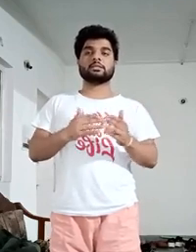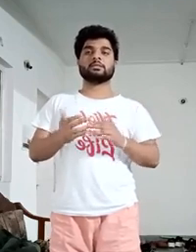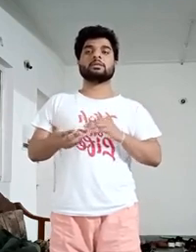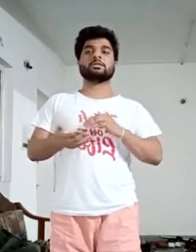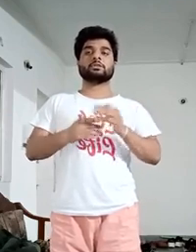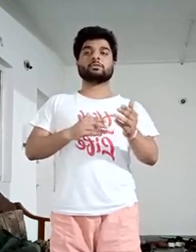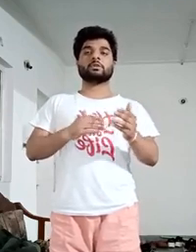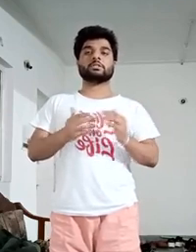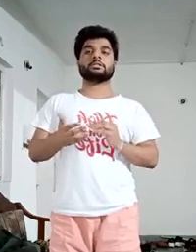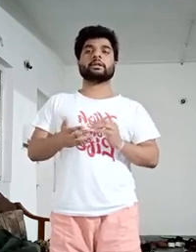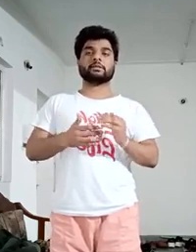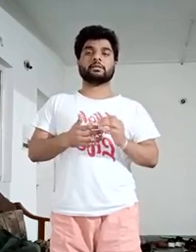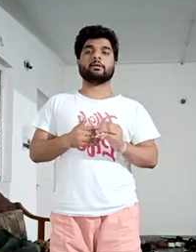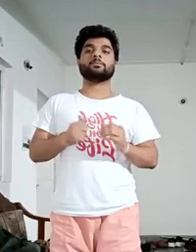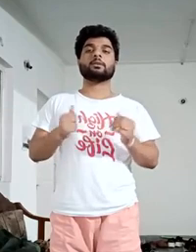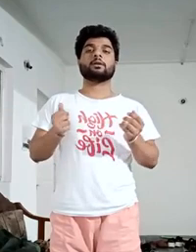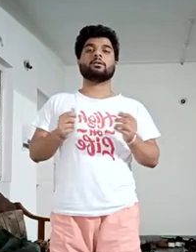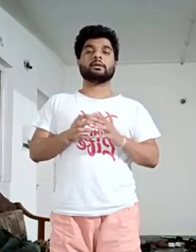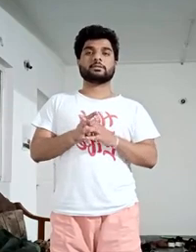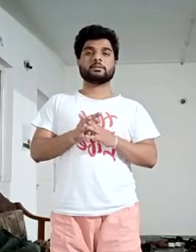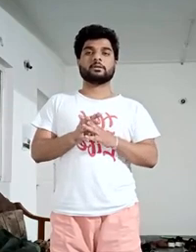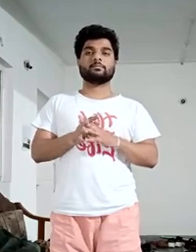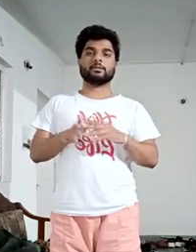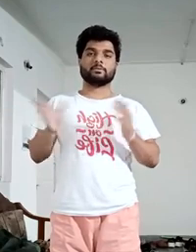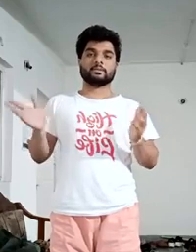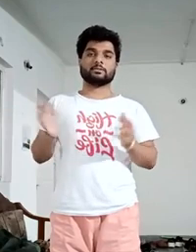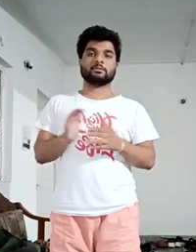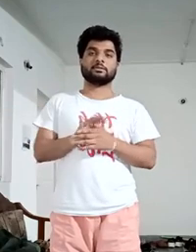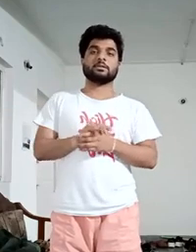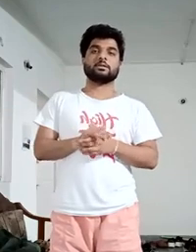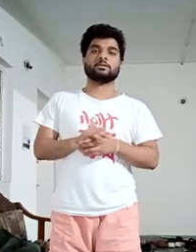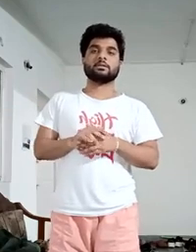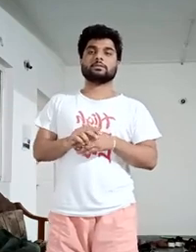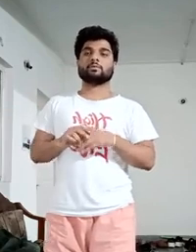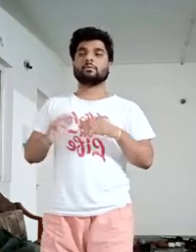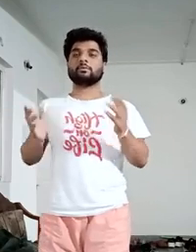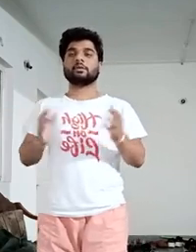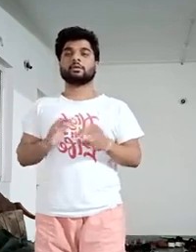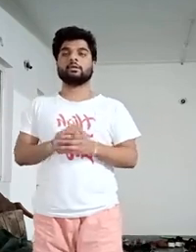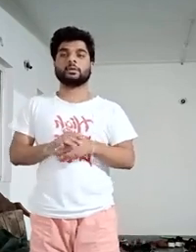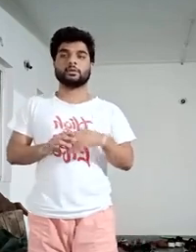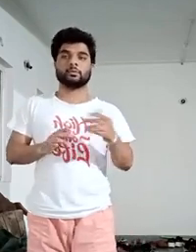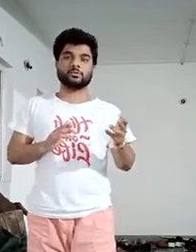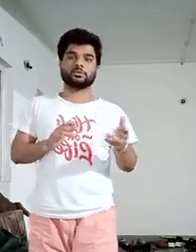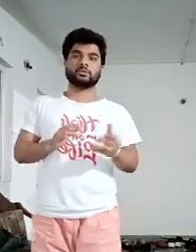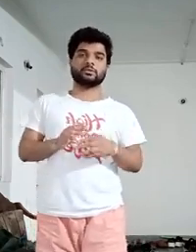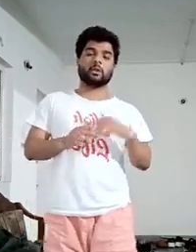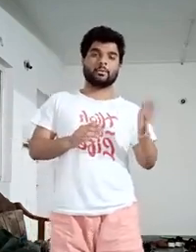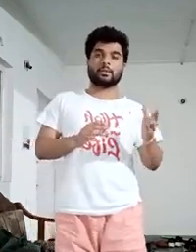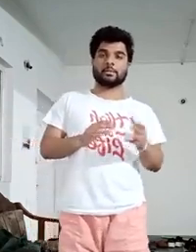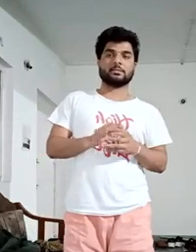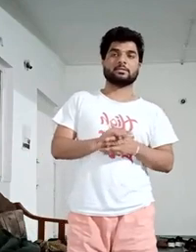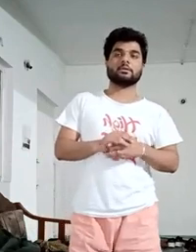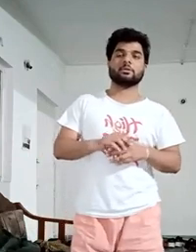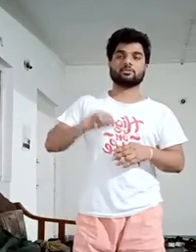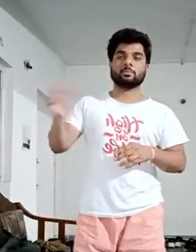serialization, synchronization, etc. Let us see the difference series where we need to use the wrapper classes. So first